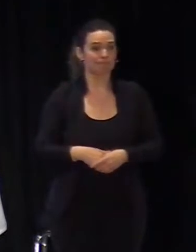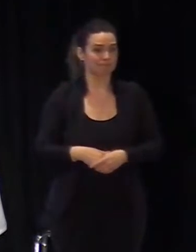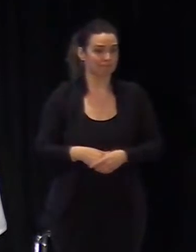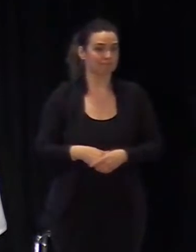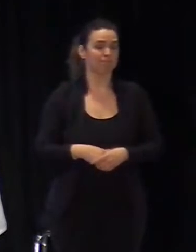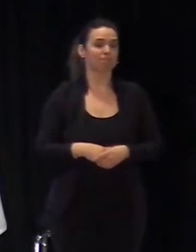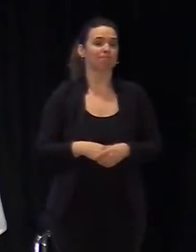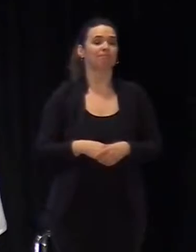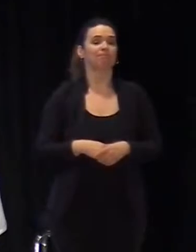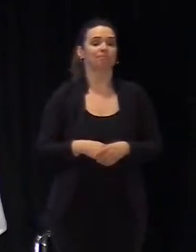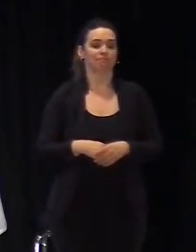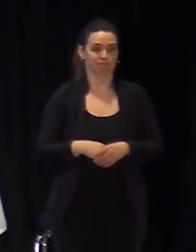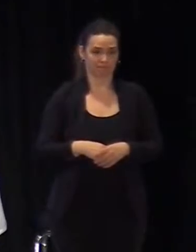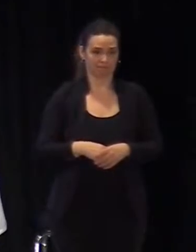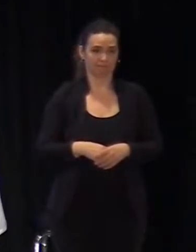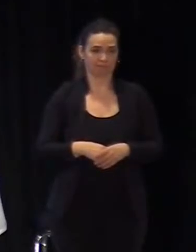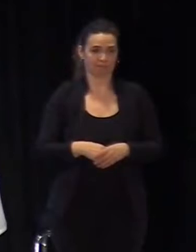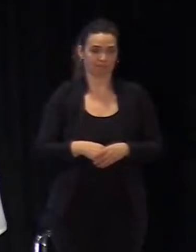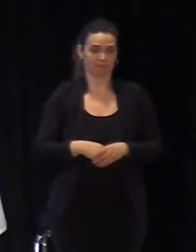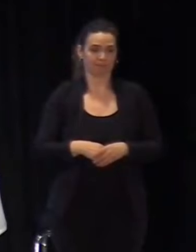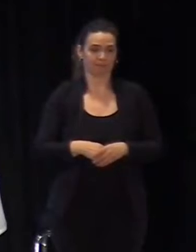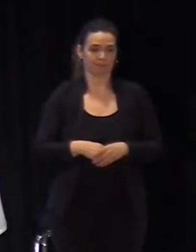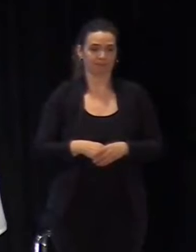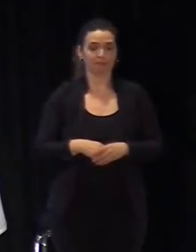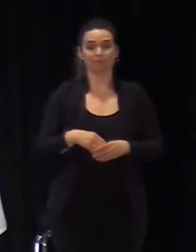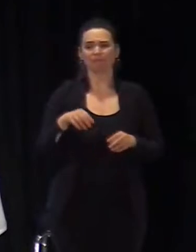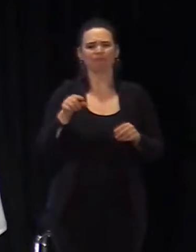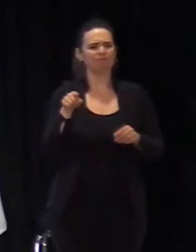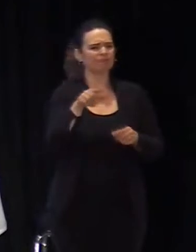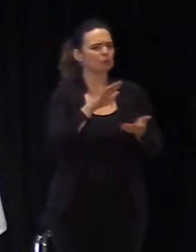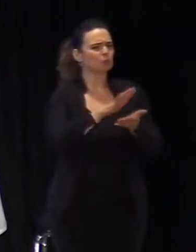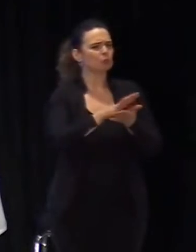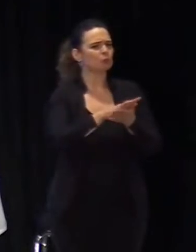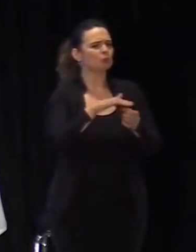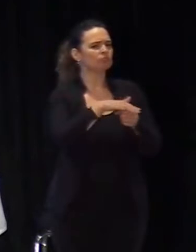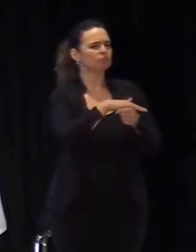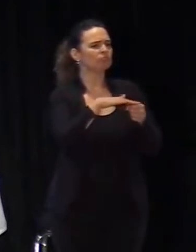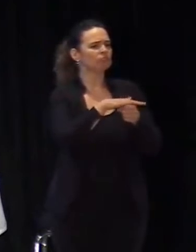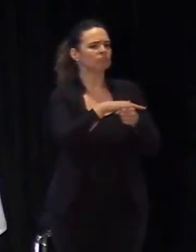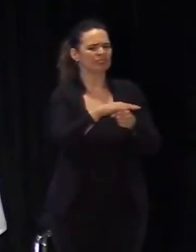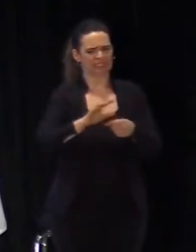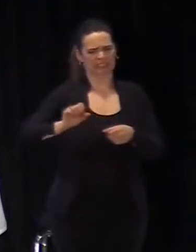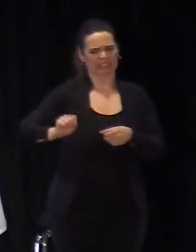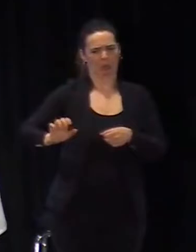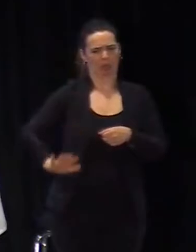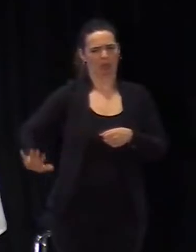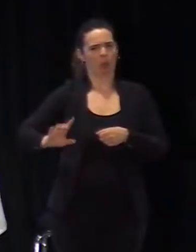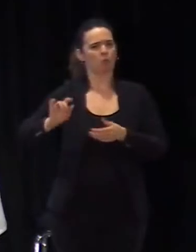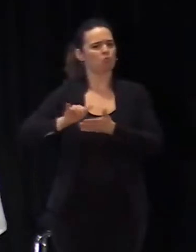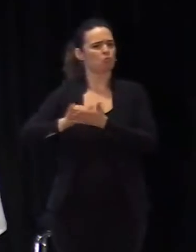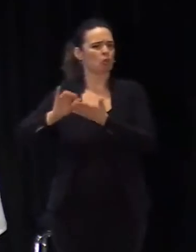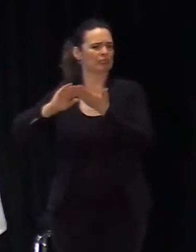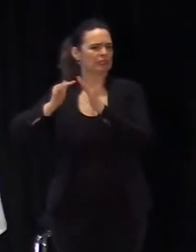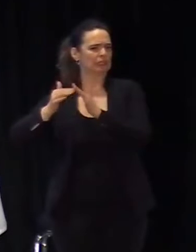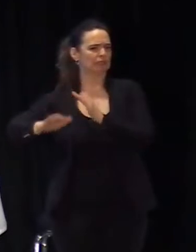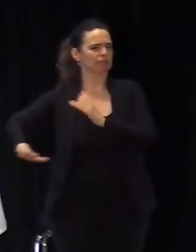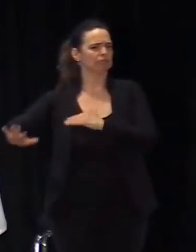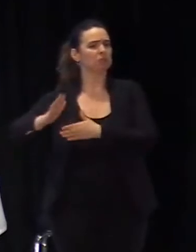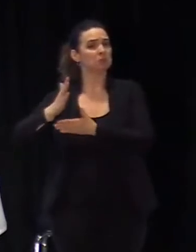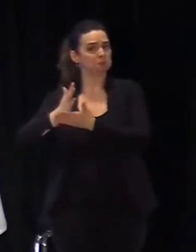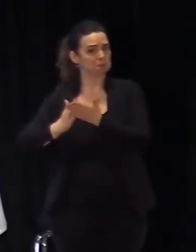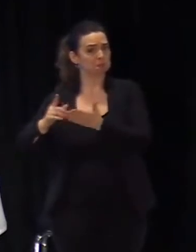Just looking at some of the school districts downstate, particularly in New York City, they're looking at bringing a portion of their middle school population